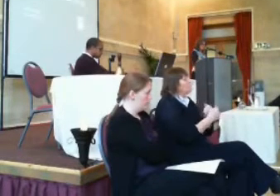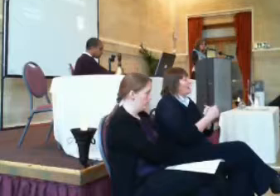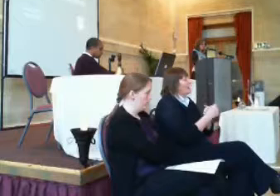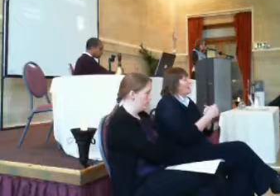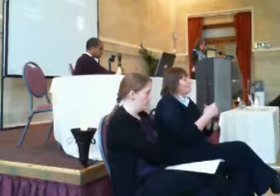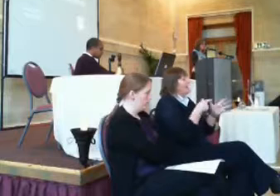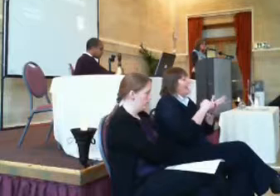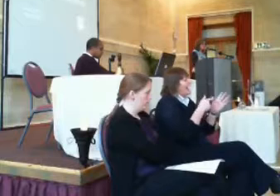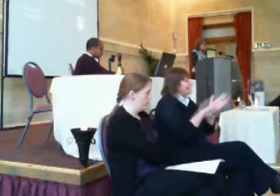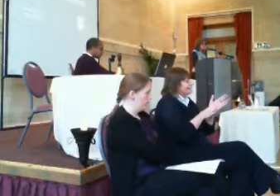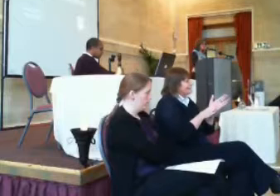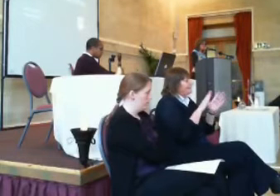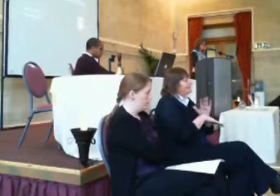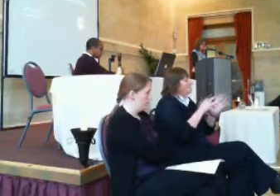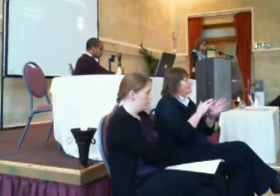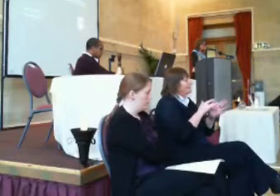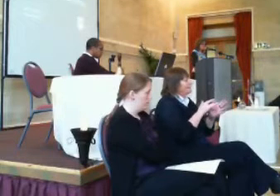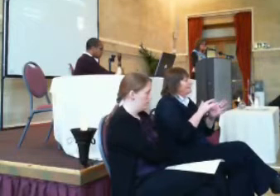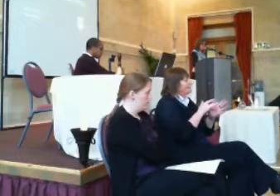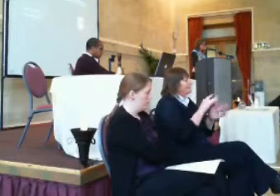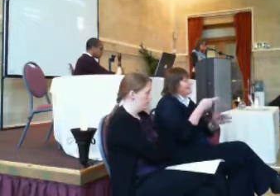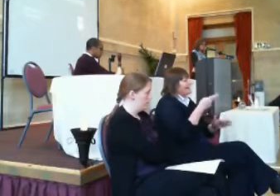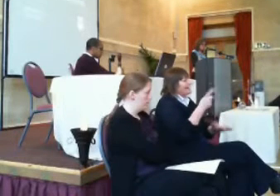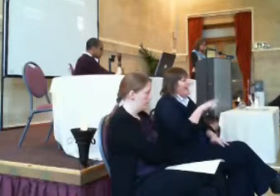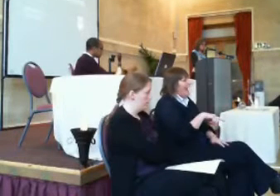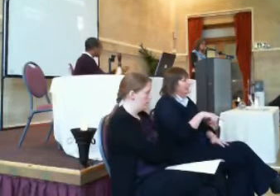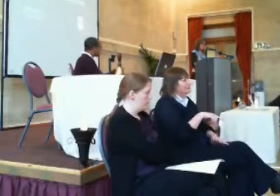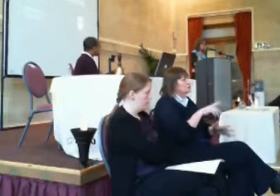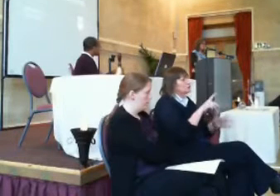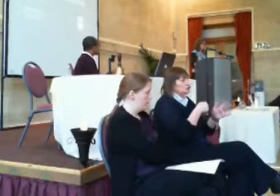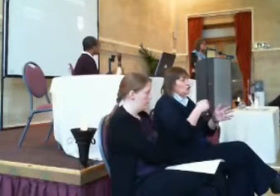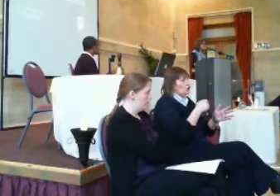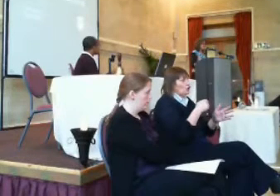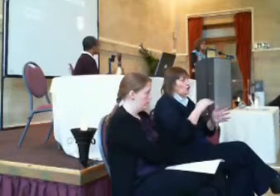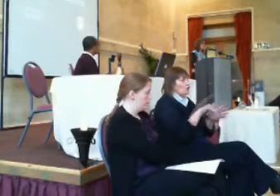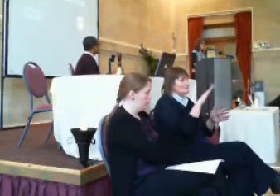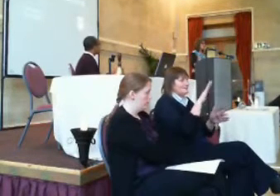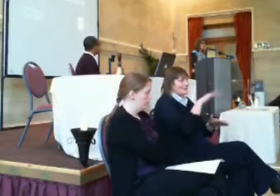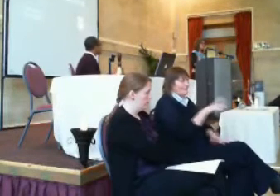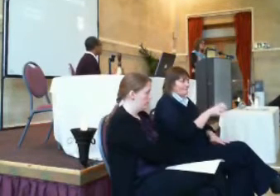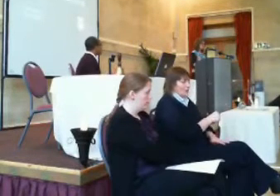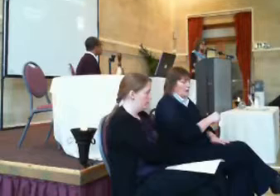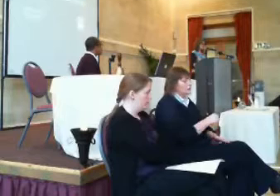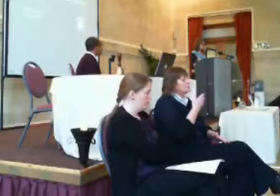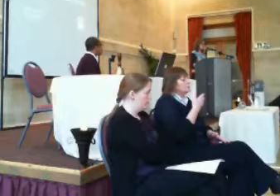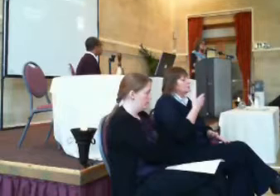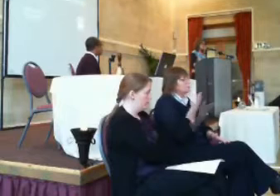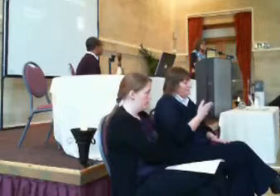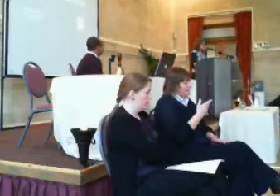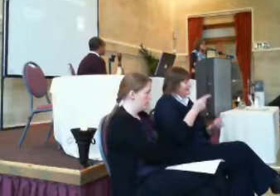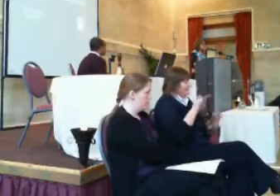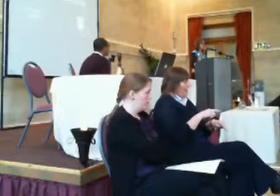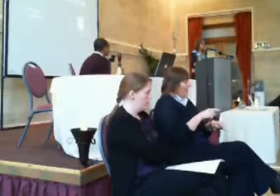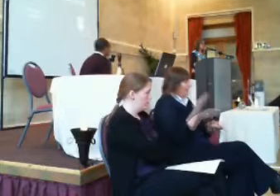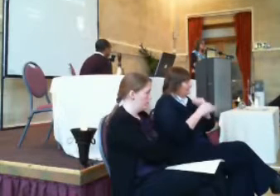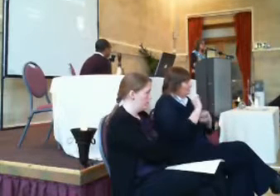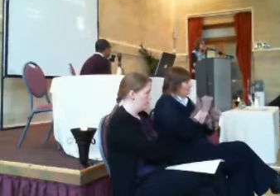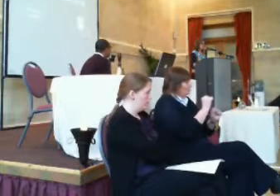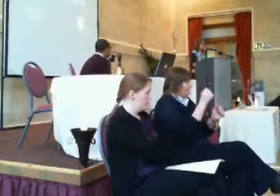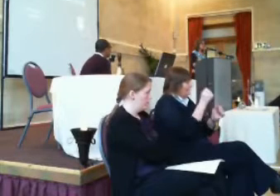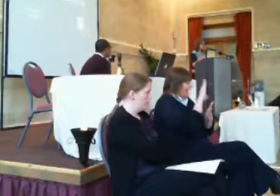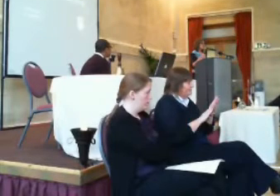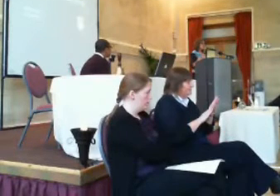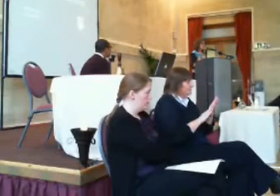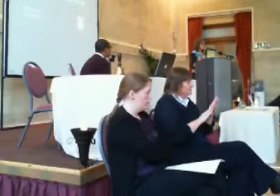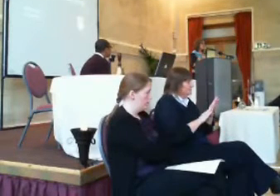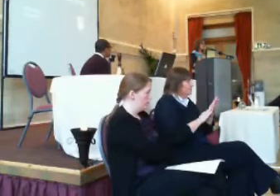and John Patrick from Africa. So please come and listen to their experience, ask questions, have an